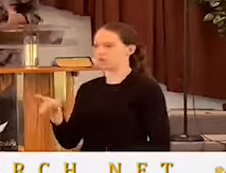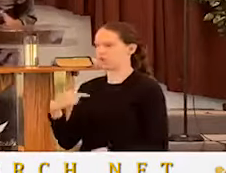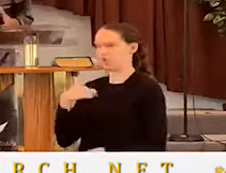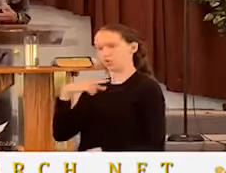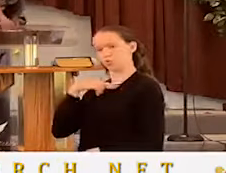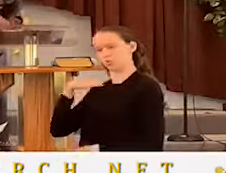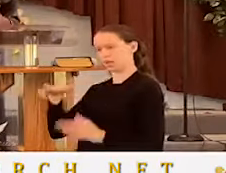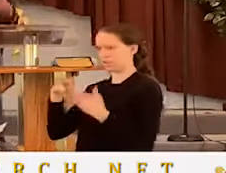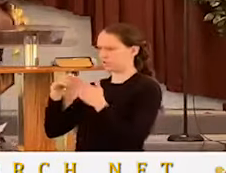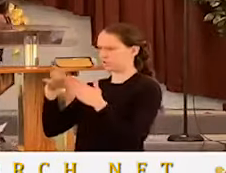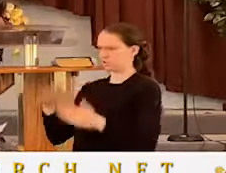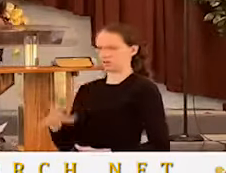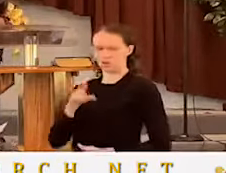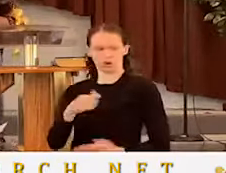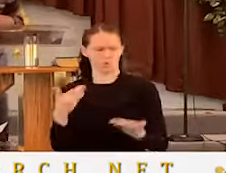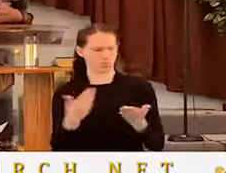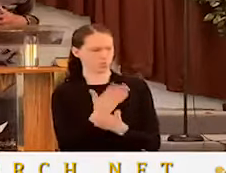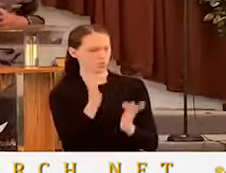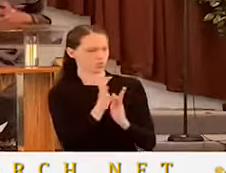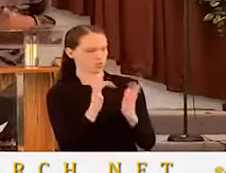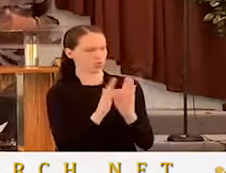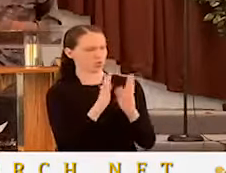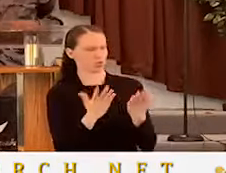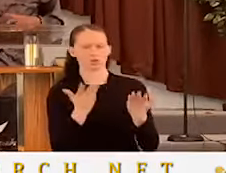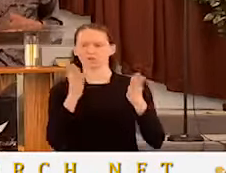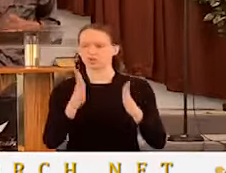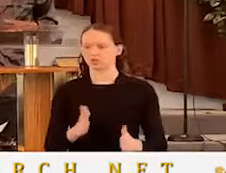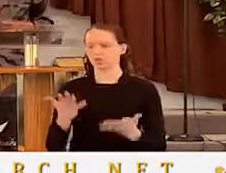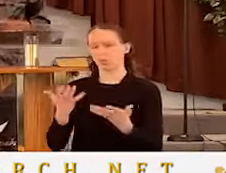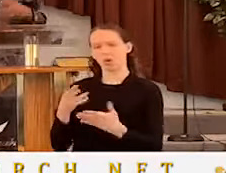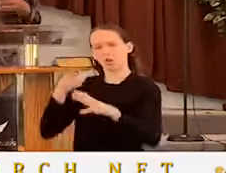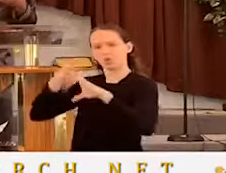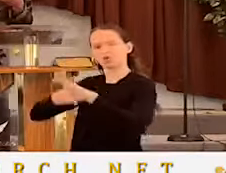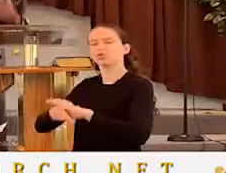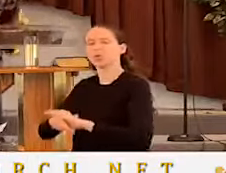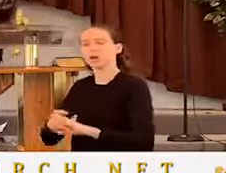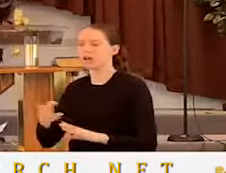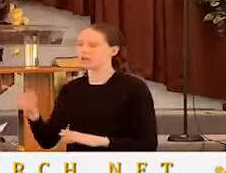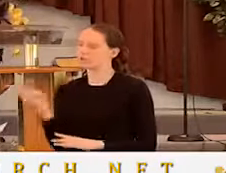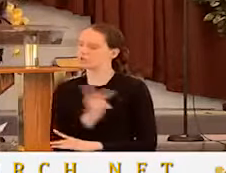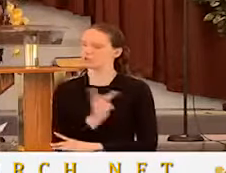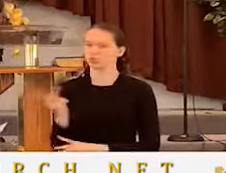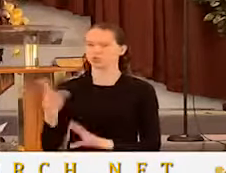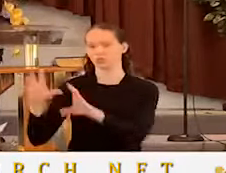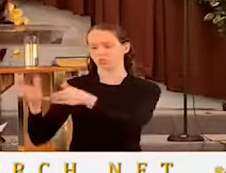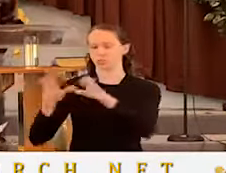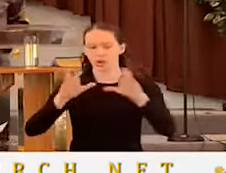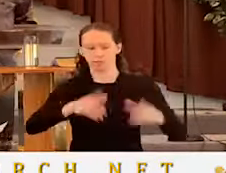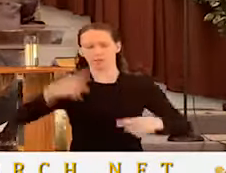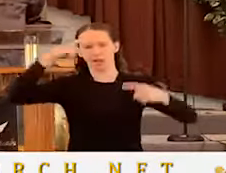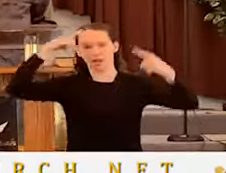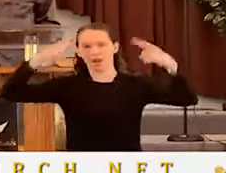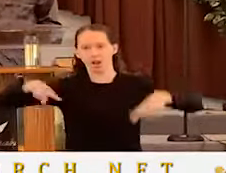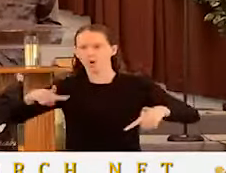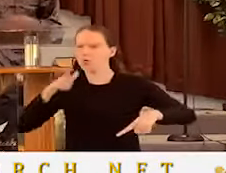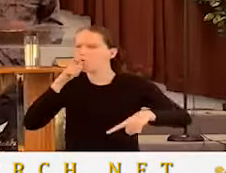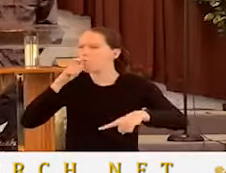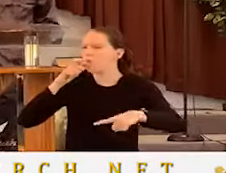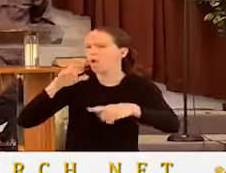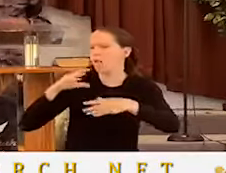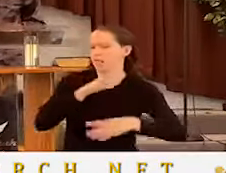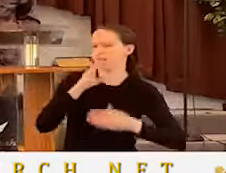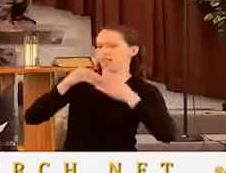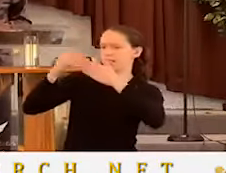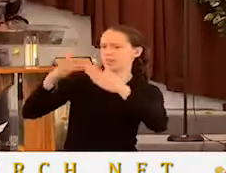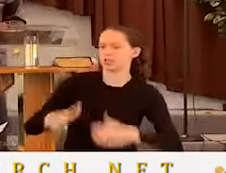establishmentarians. They began to argue with the Gentile believers over who was in charge. They